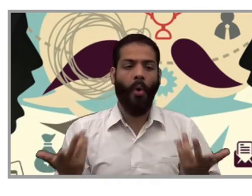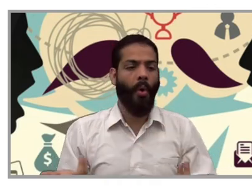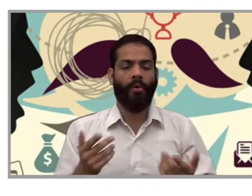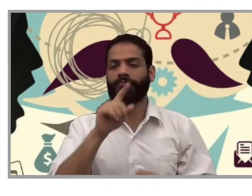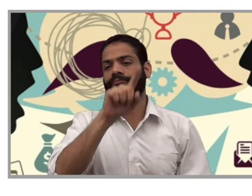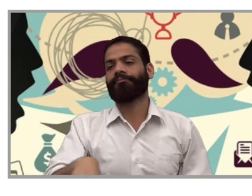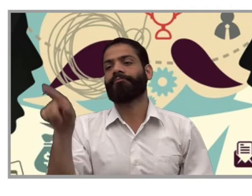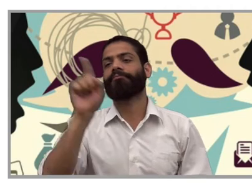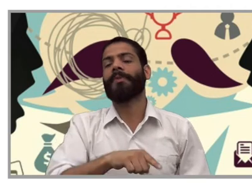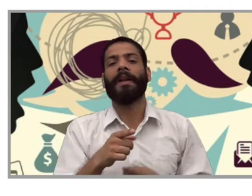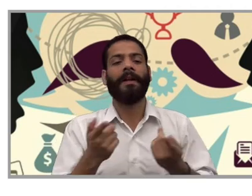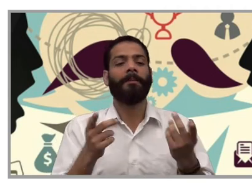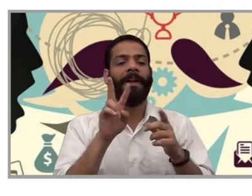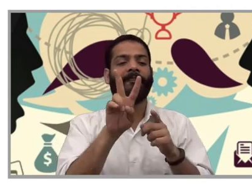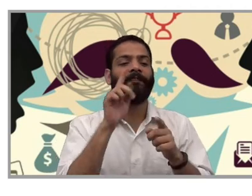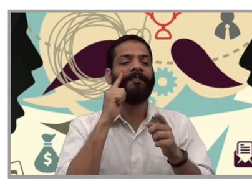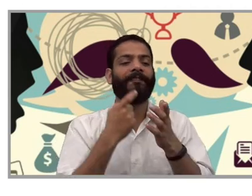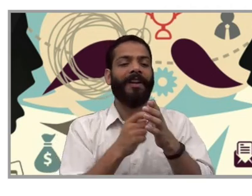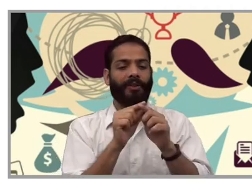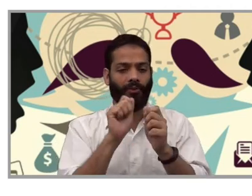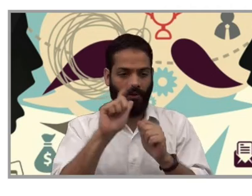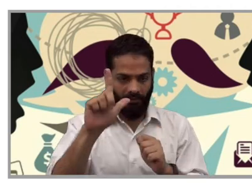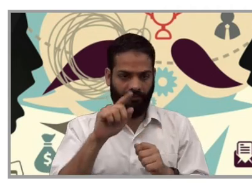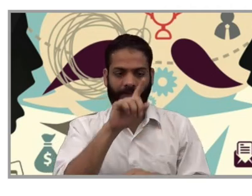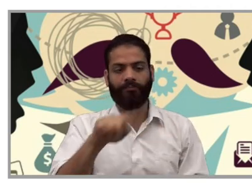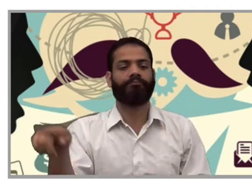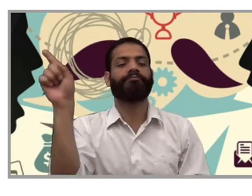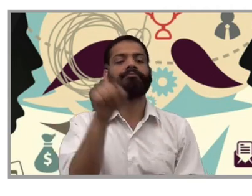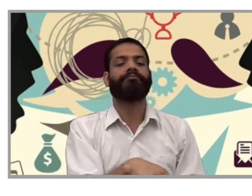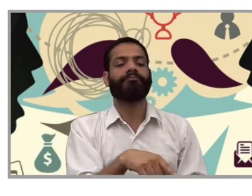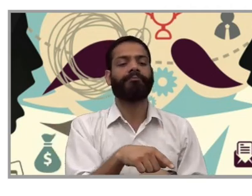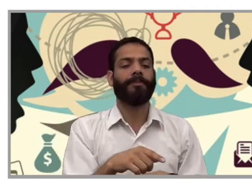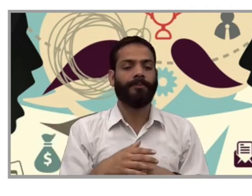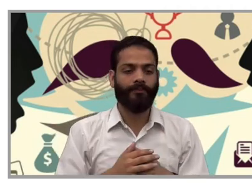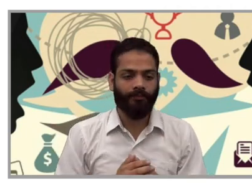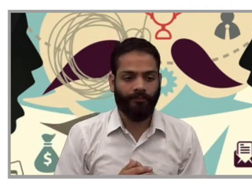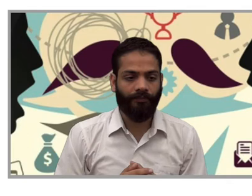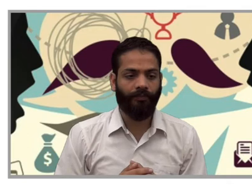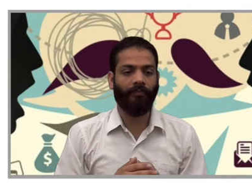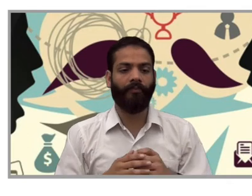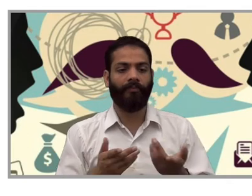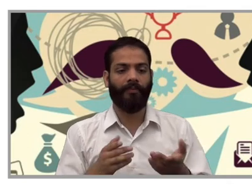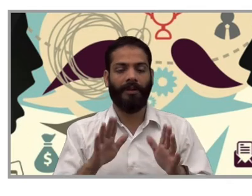is substitutive depiction. The example sign is bird.